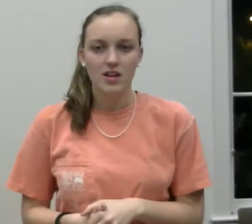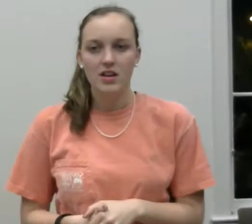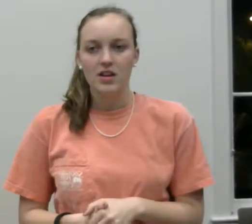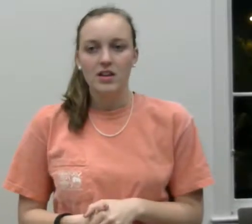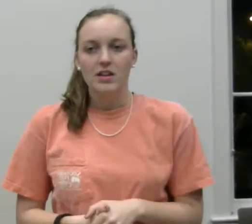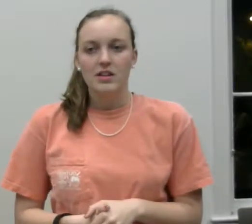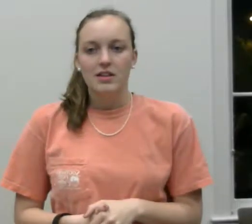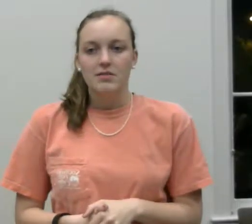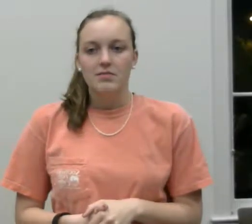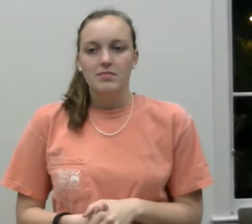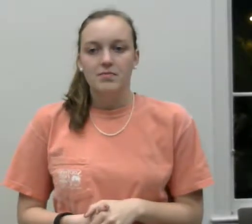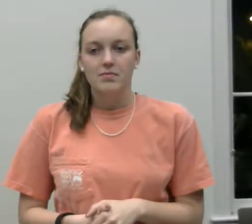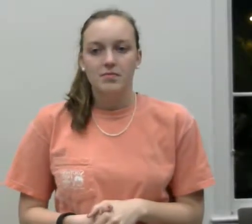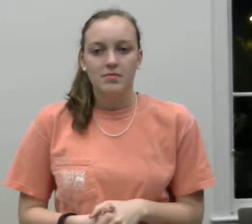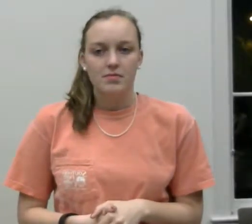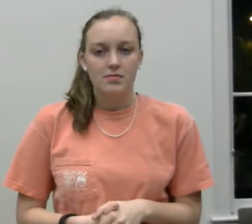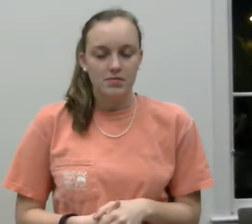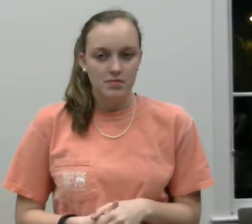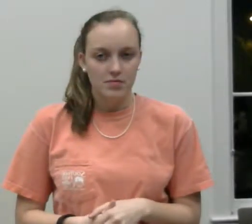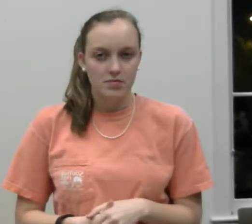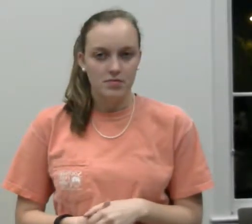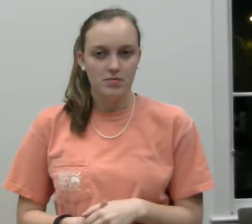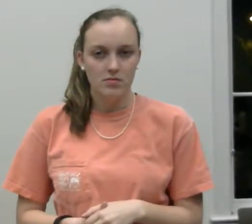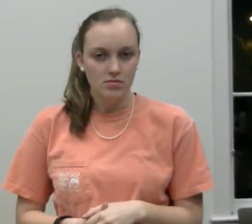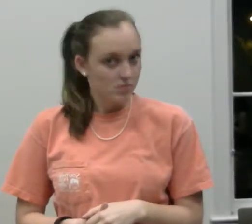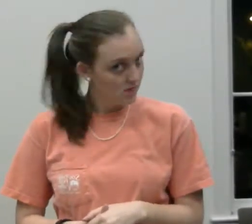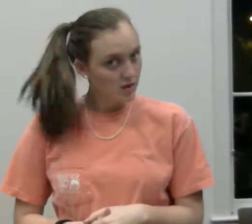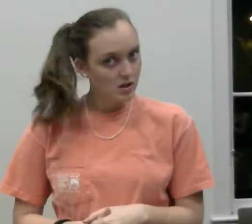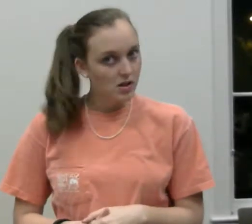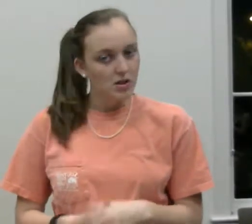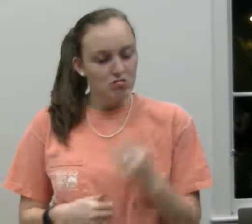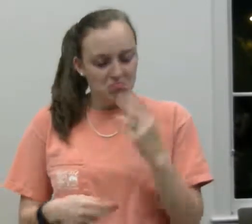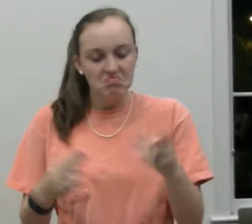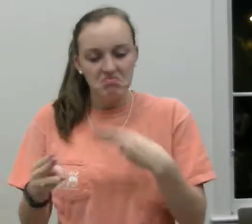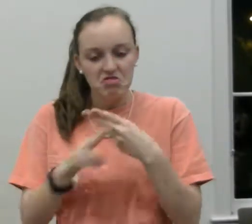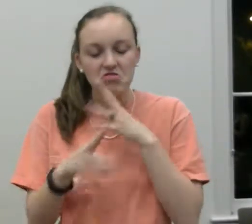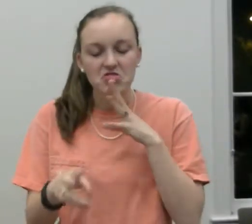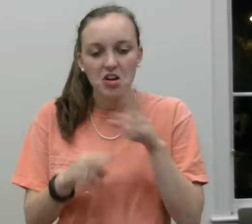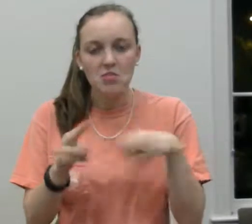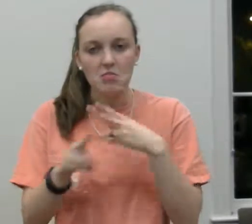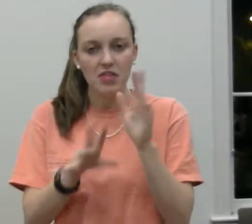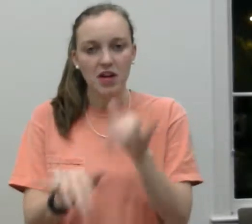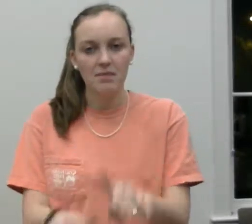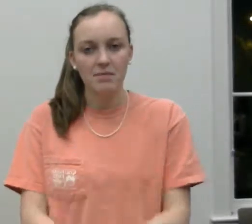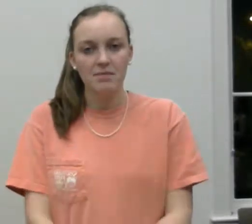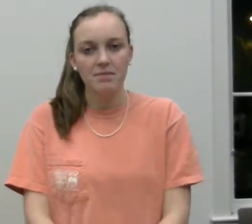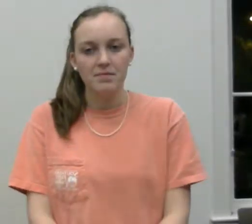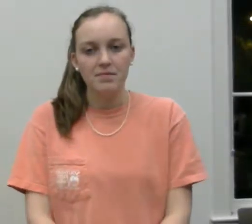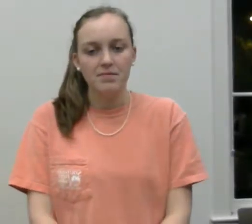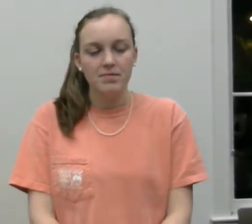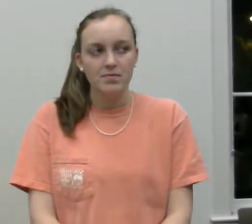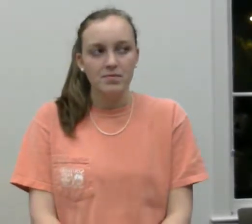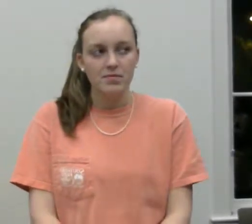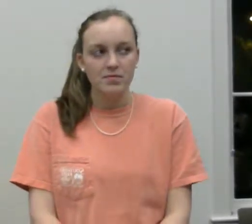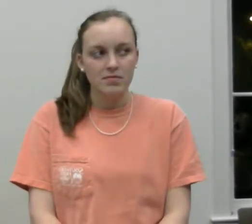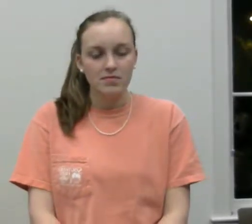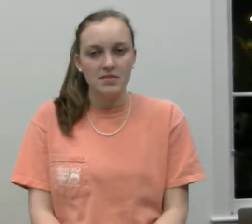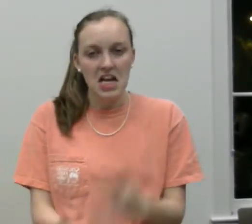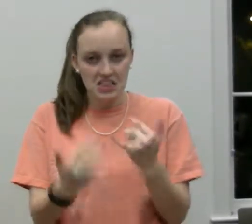So, I got nothing about that. If we were doing an art church, we would put that brand new system, so it would